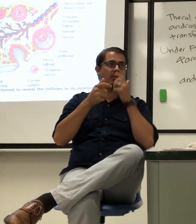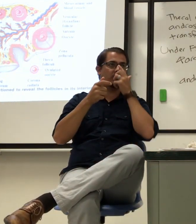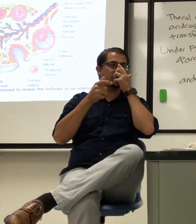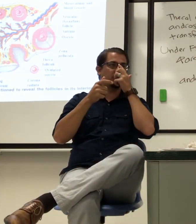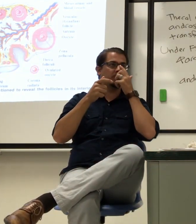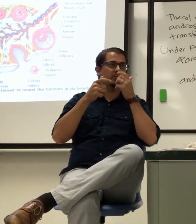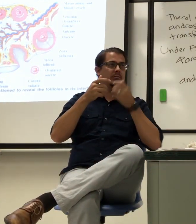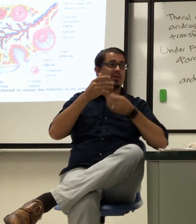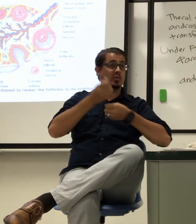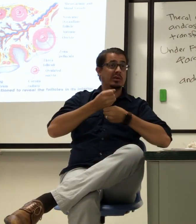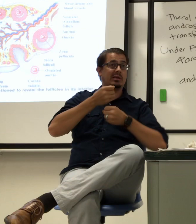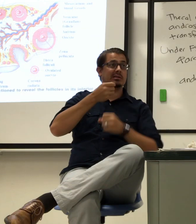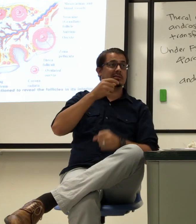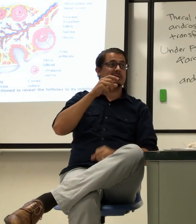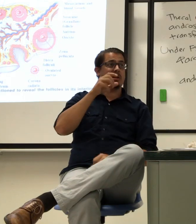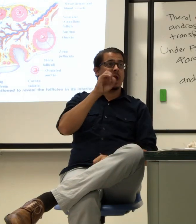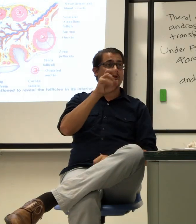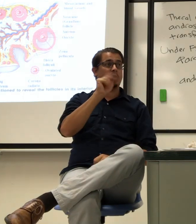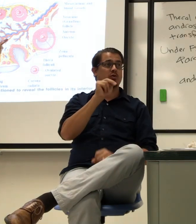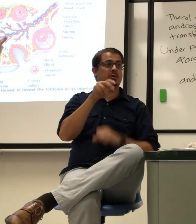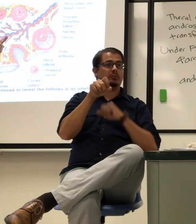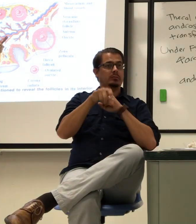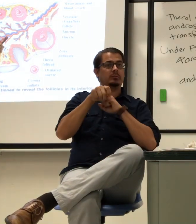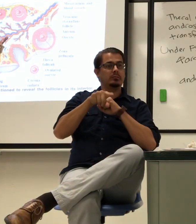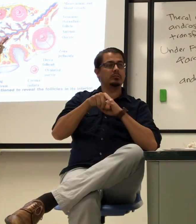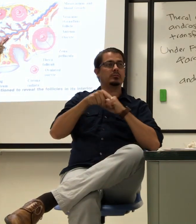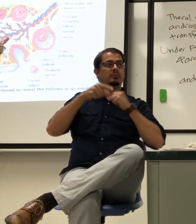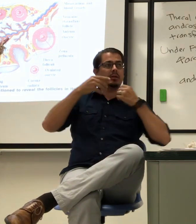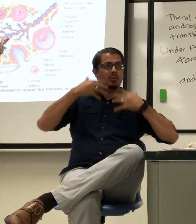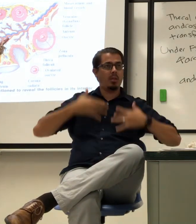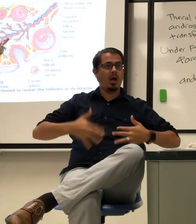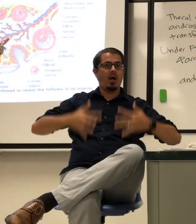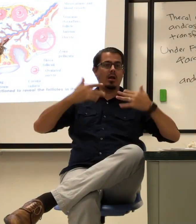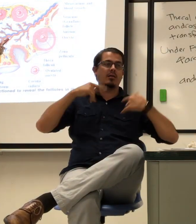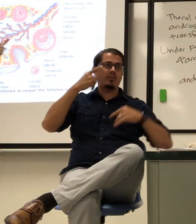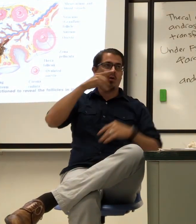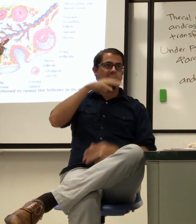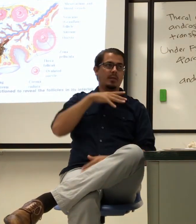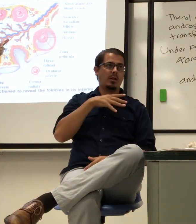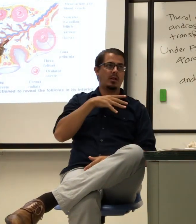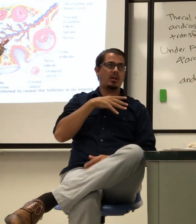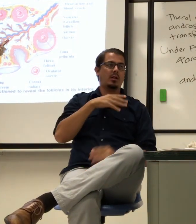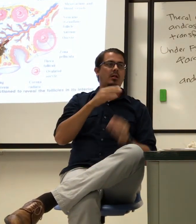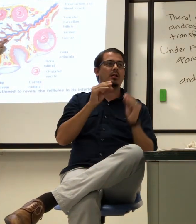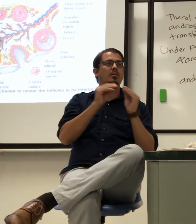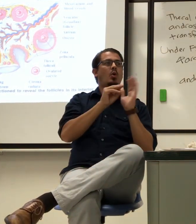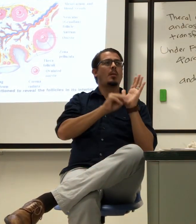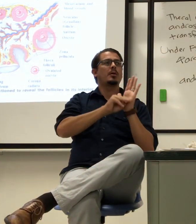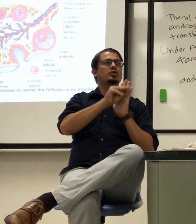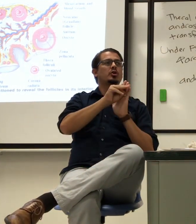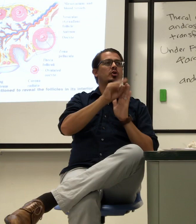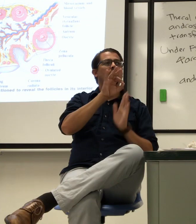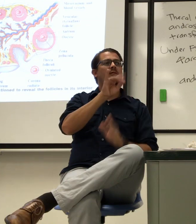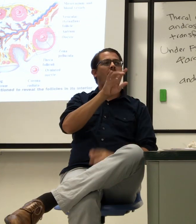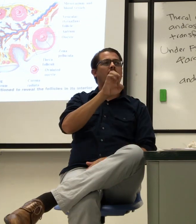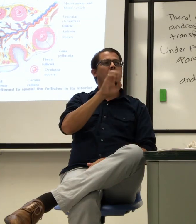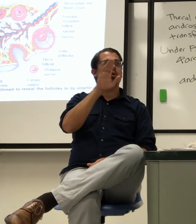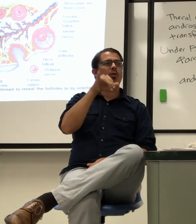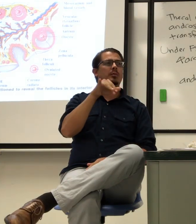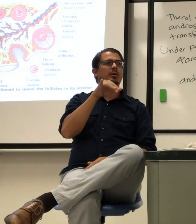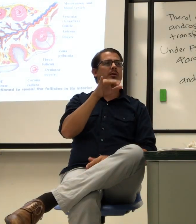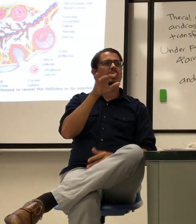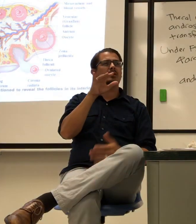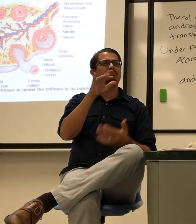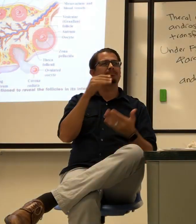get estrogen into the bloodstream for the female. The more mature follicles tend to be pushed towards the